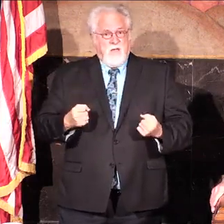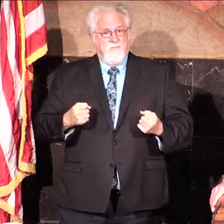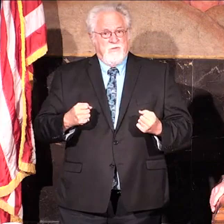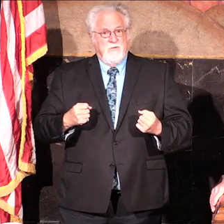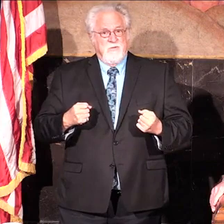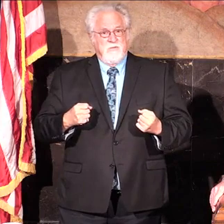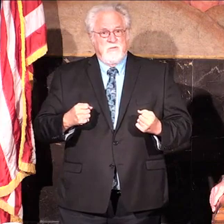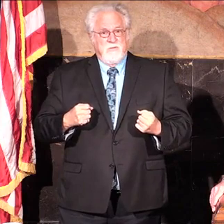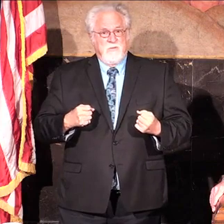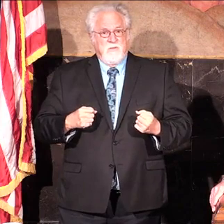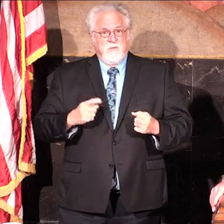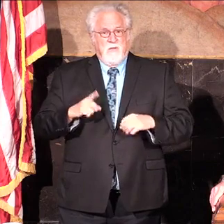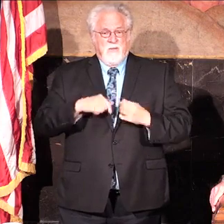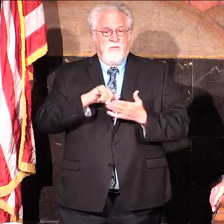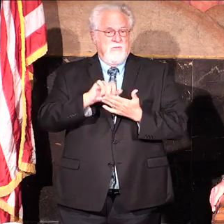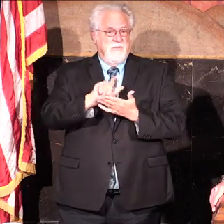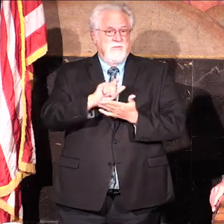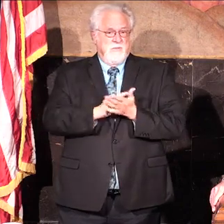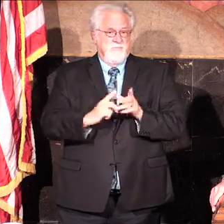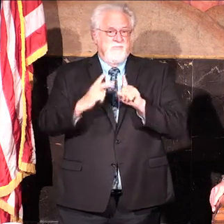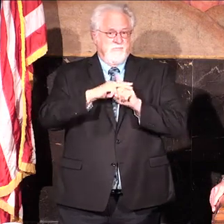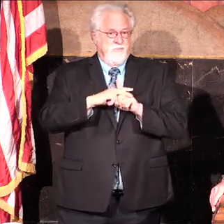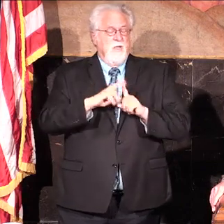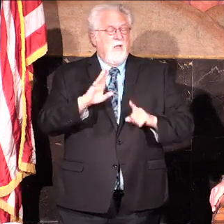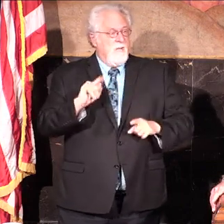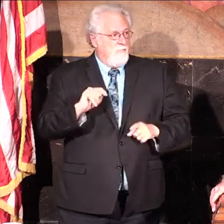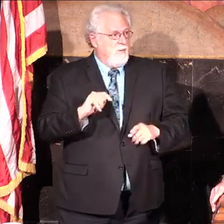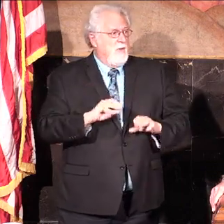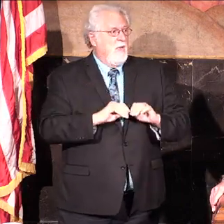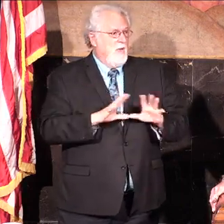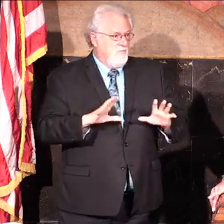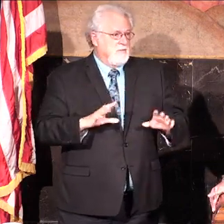about the litigation, but obviously